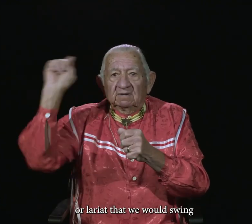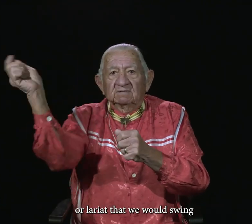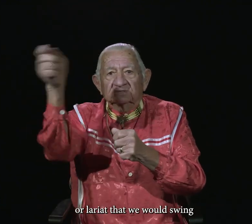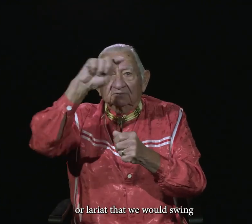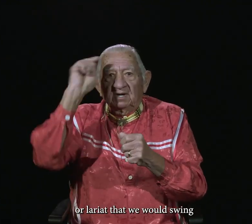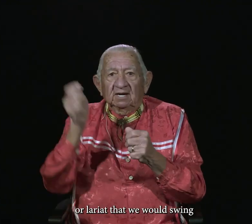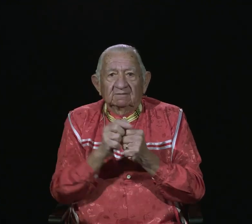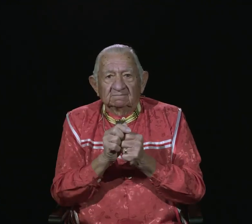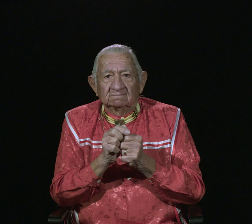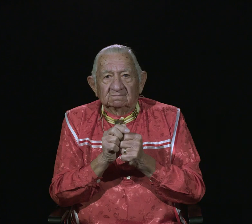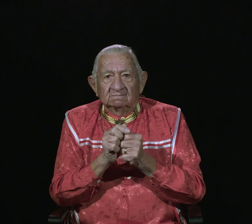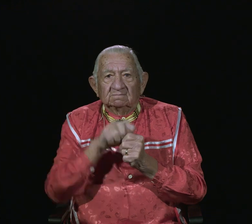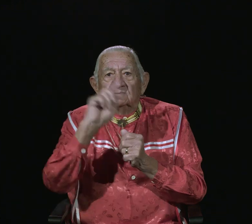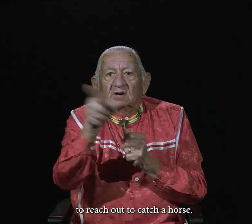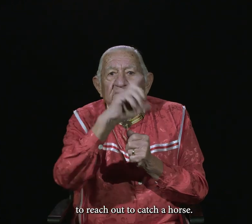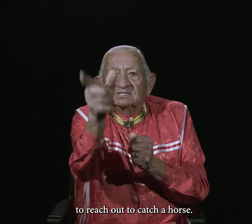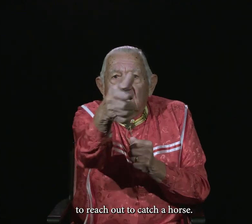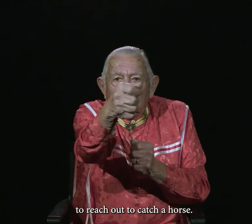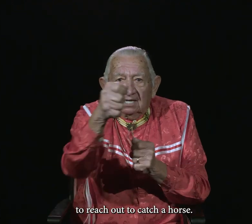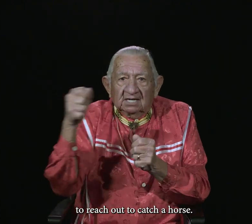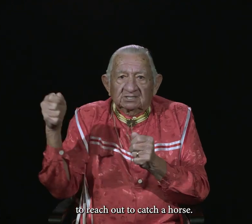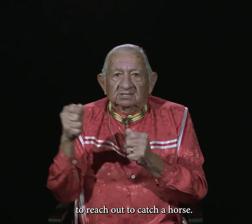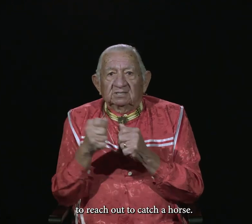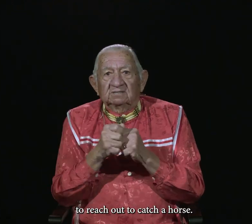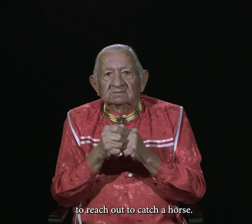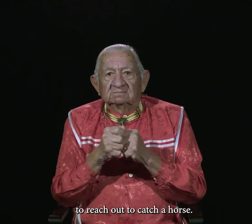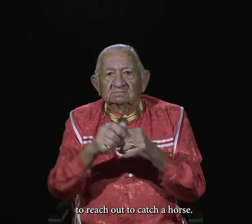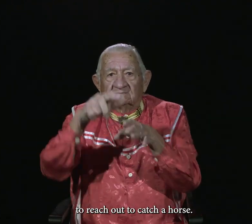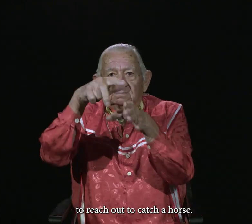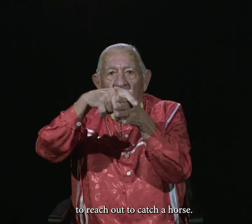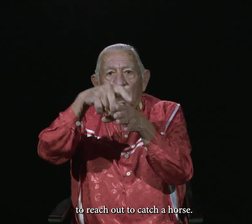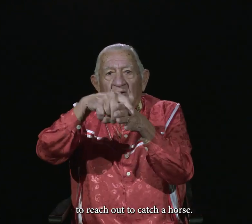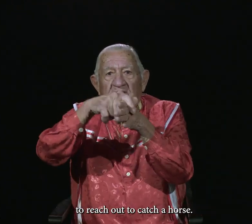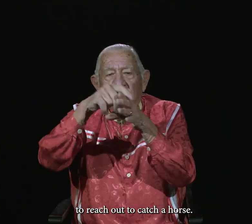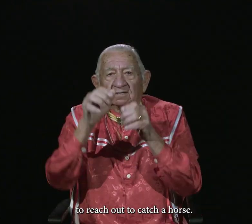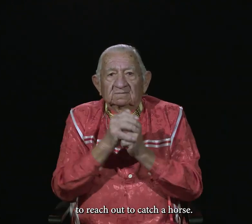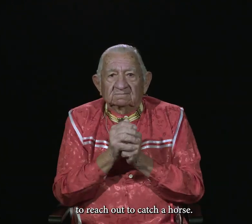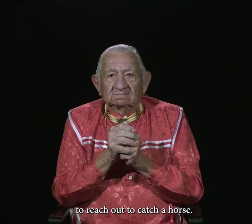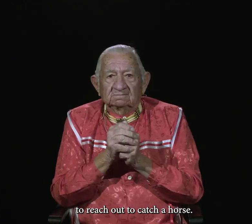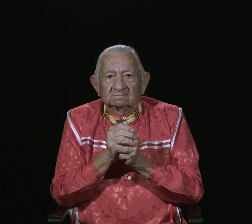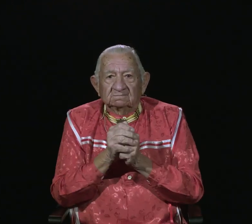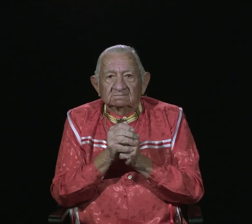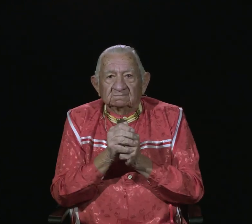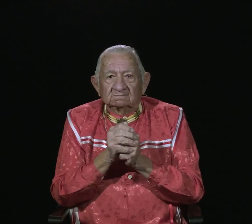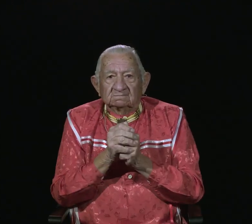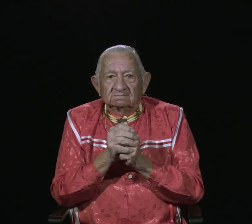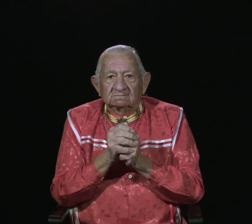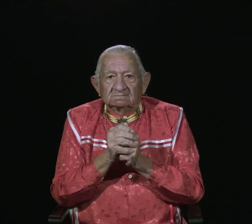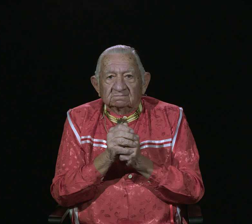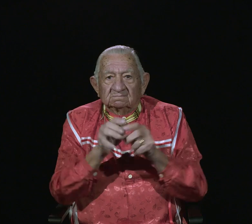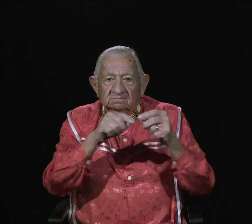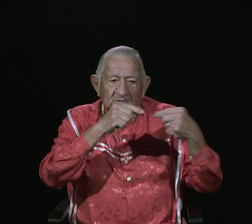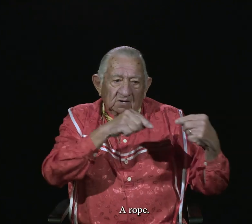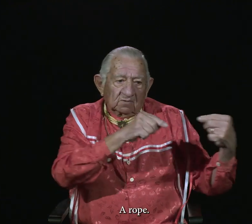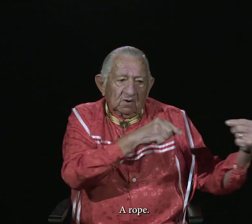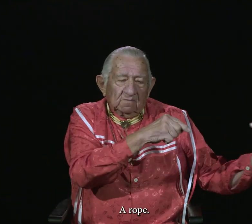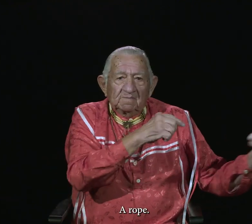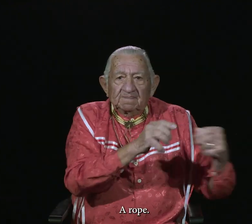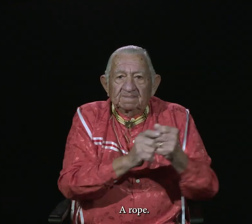would swing to reach out and catch a horse. A rope